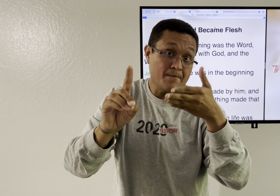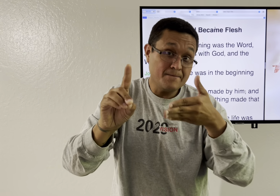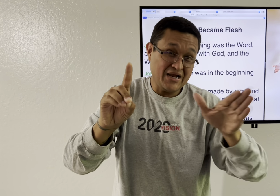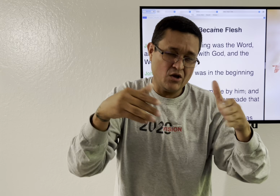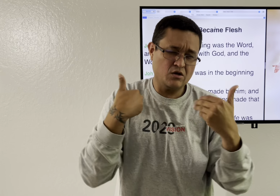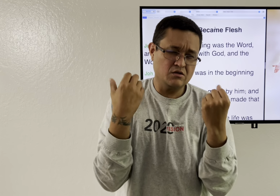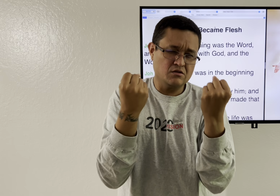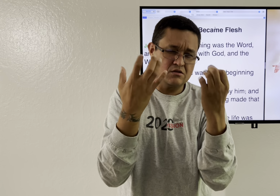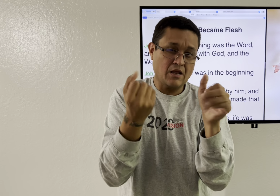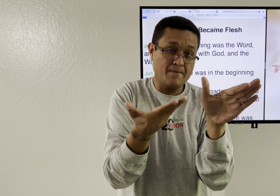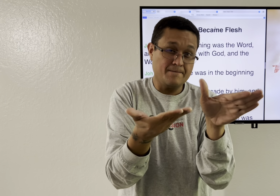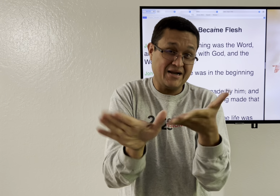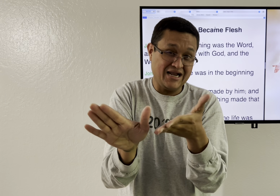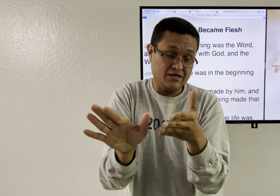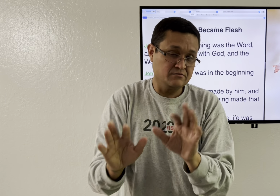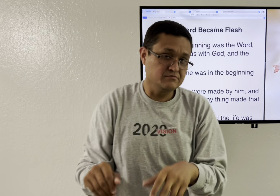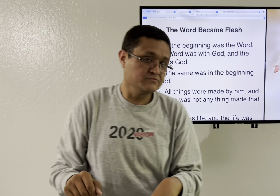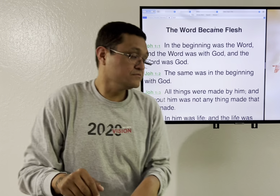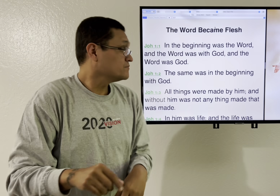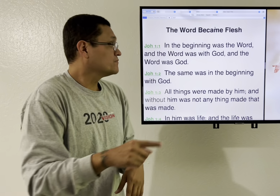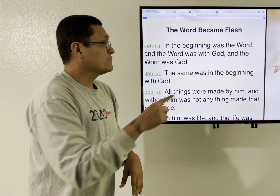Again, word also meaning thought or a plan.